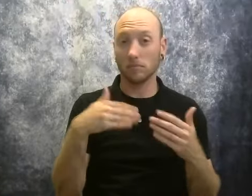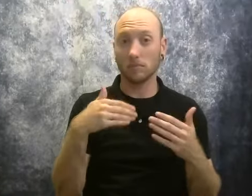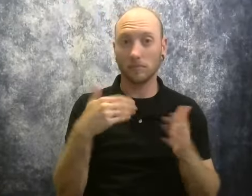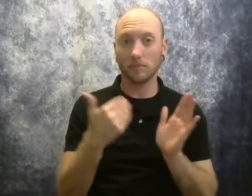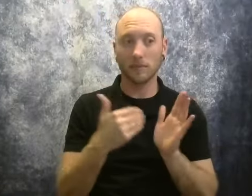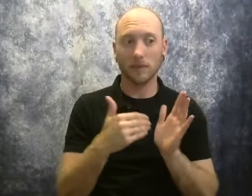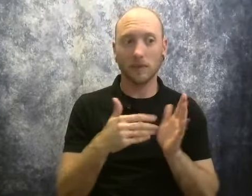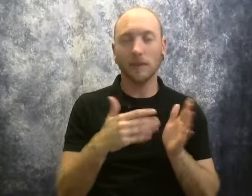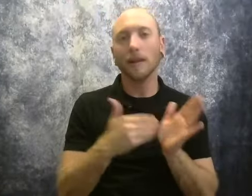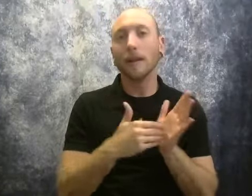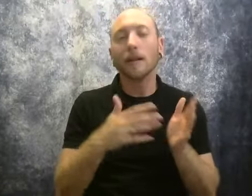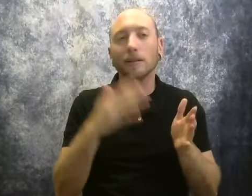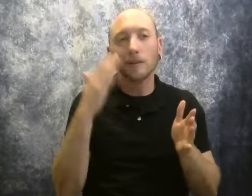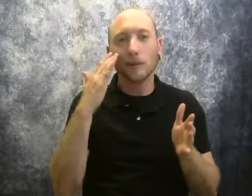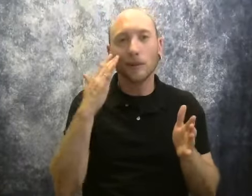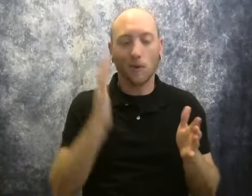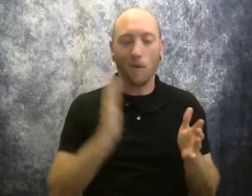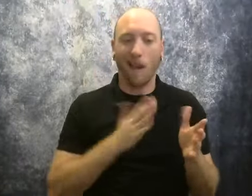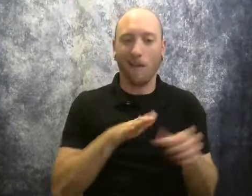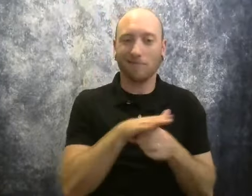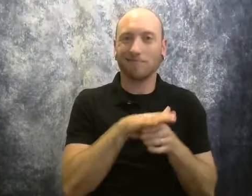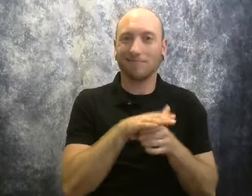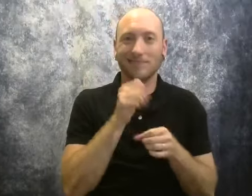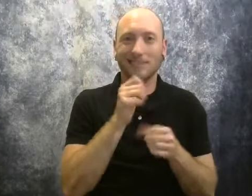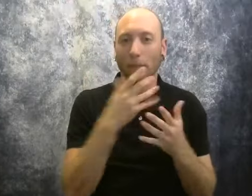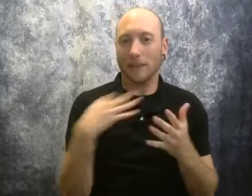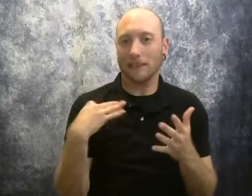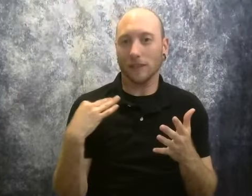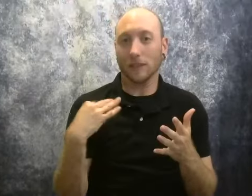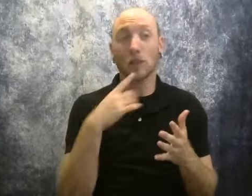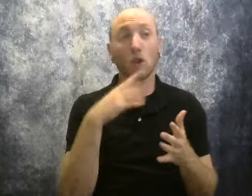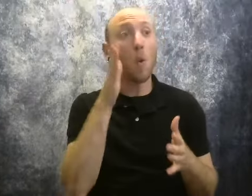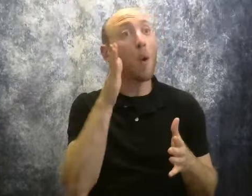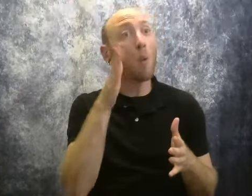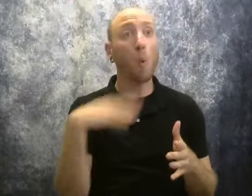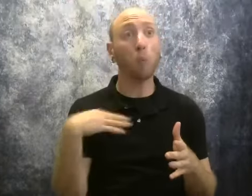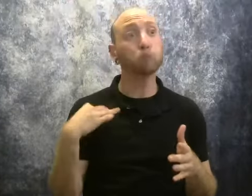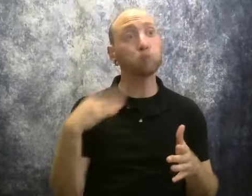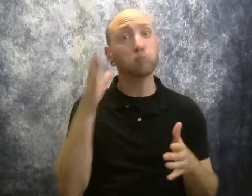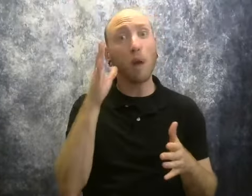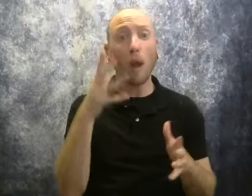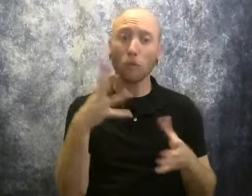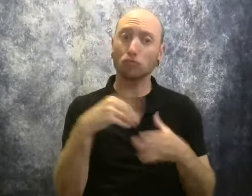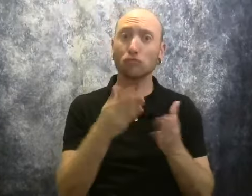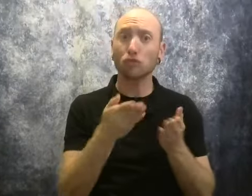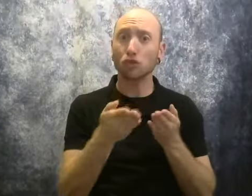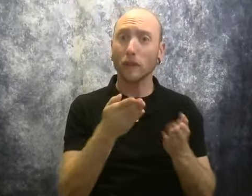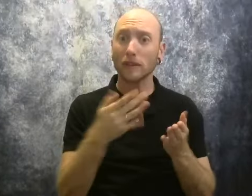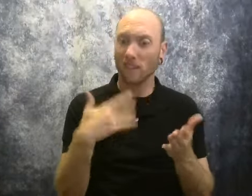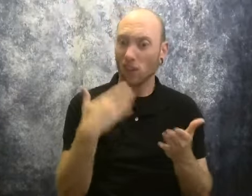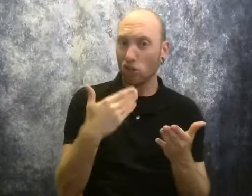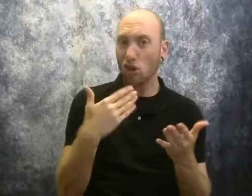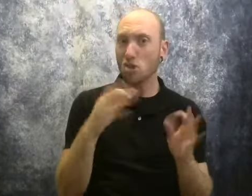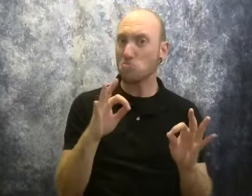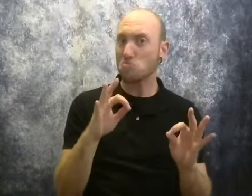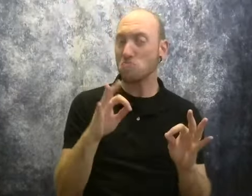And so shortly after, again, for a lack of volunteers, I thought, oh, yes, I'd like to be the district rep. I